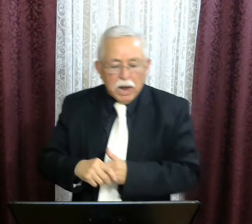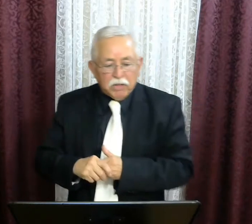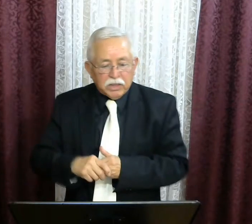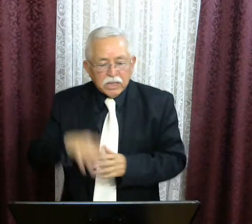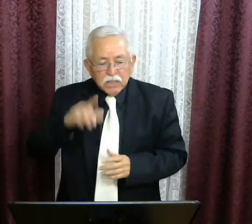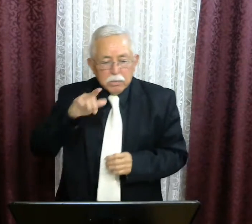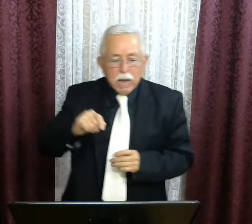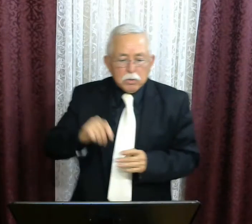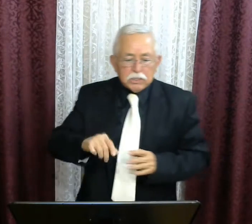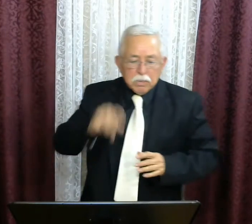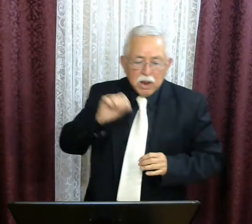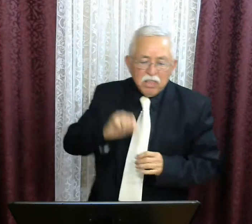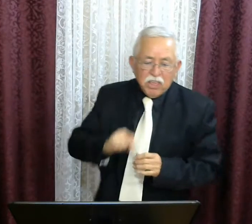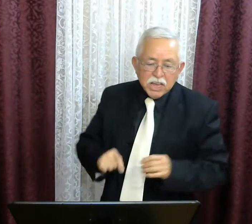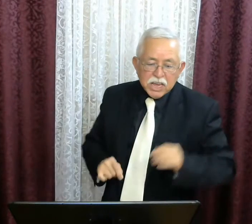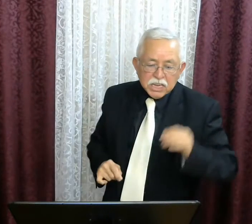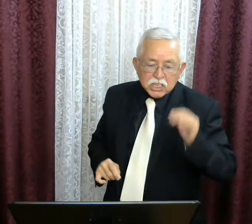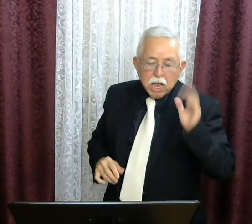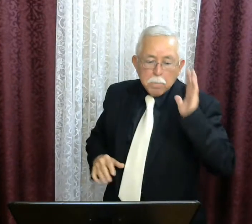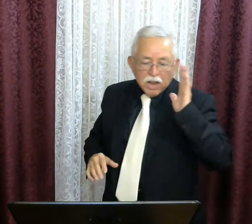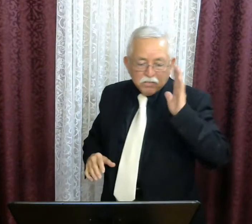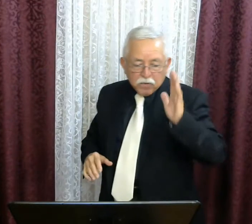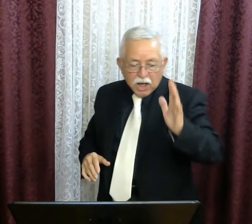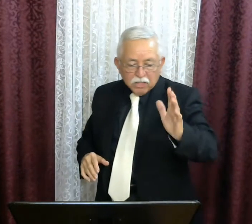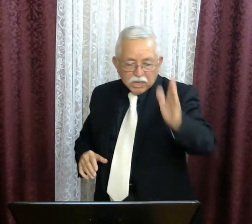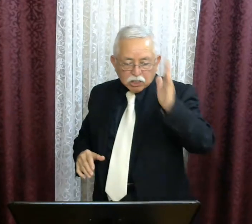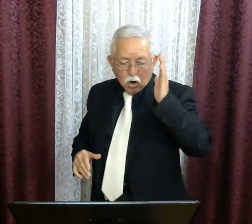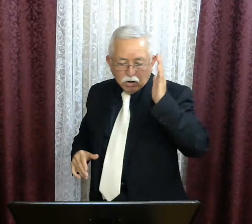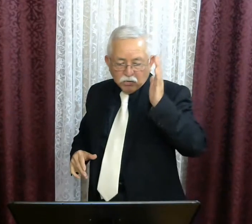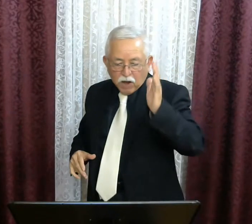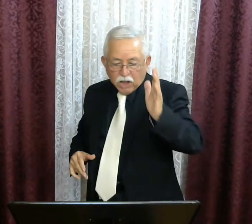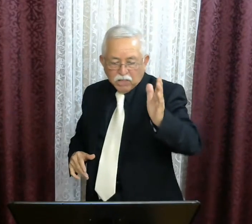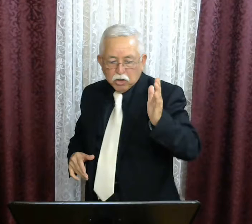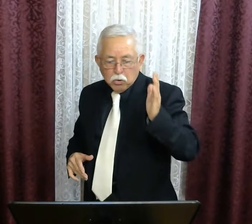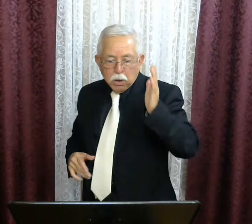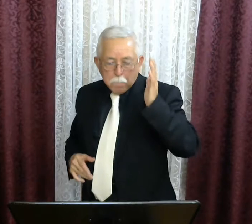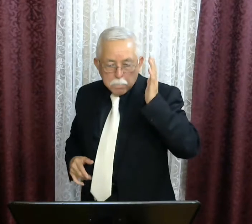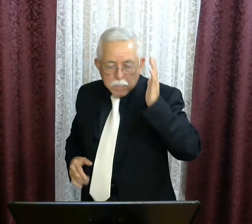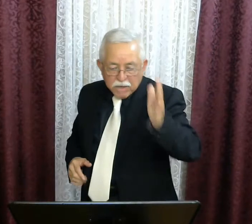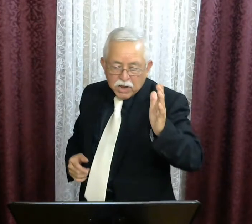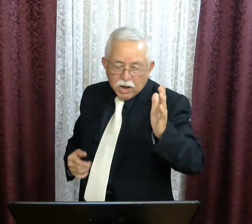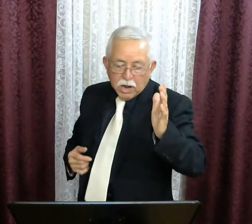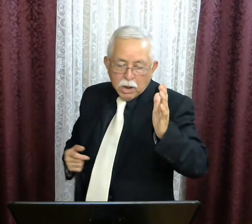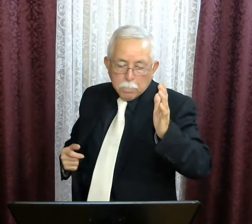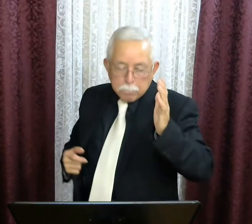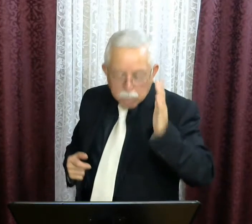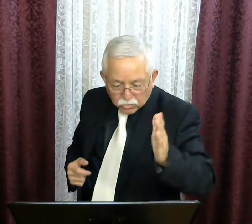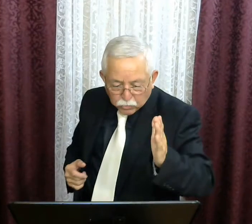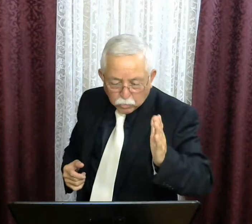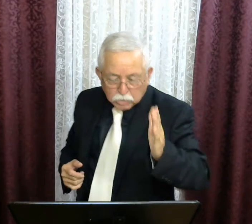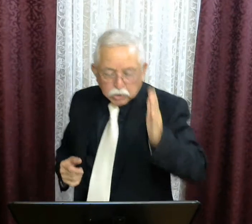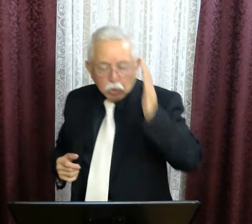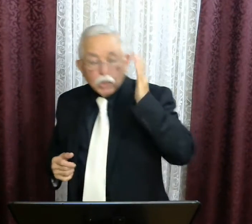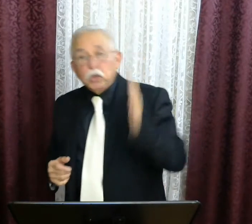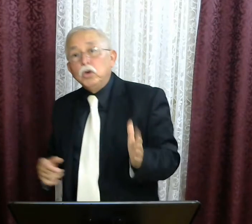it. The Bible says, by this, my Father is glorified that you might bear much fruit, so you will